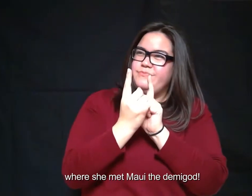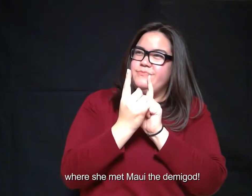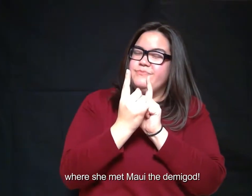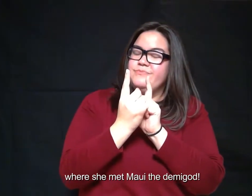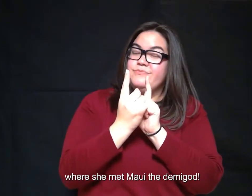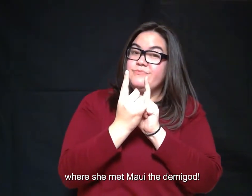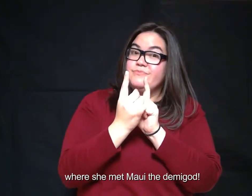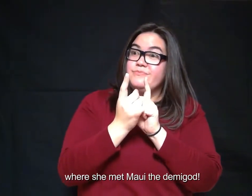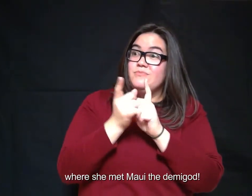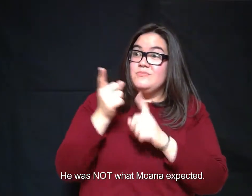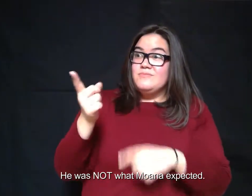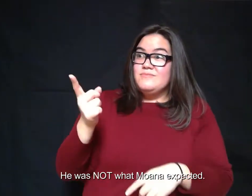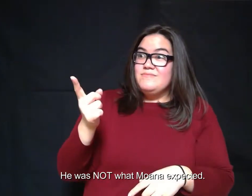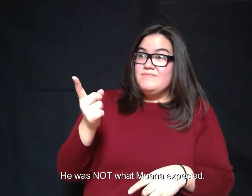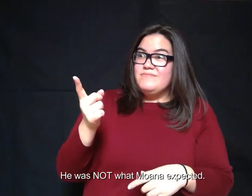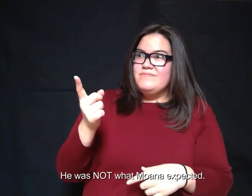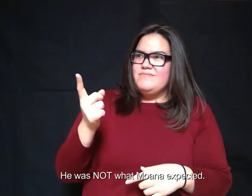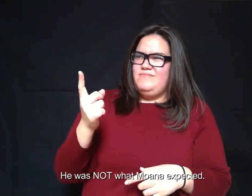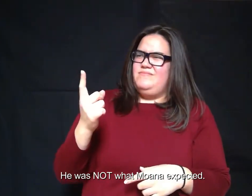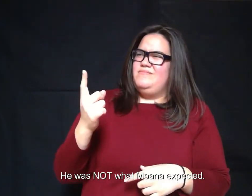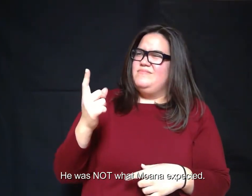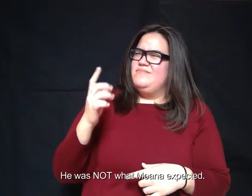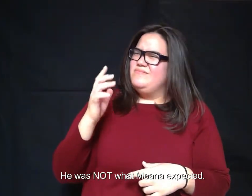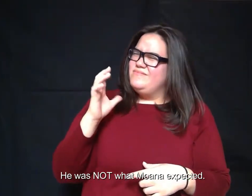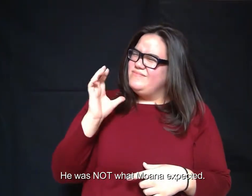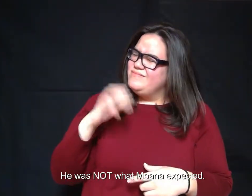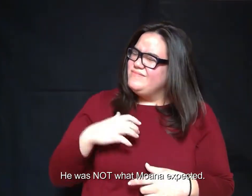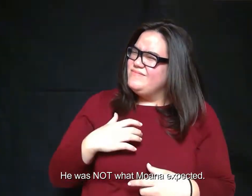He was not what Moana expected.